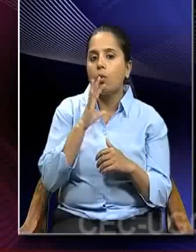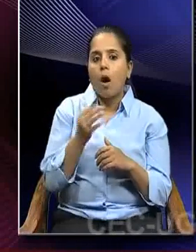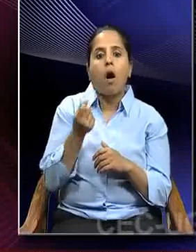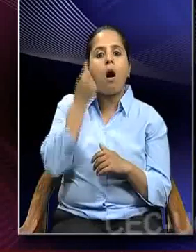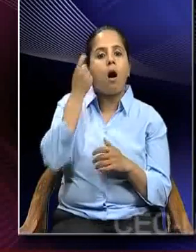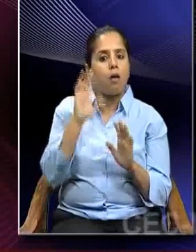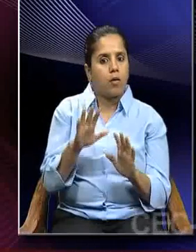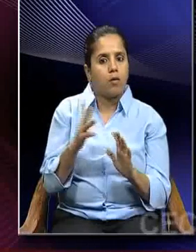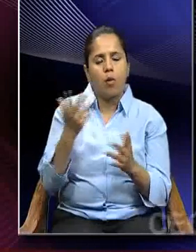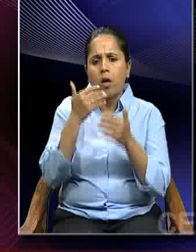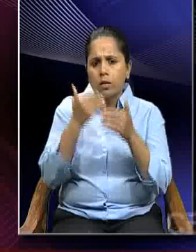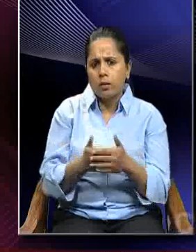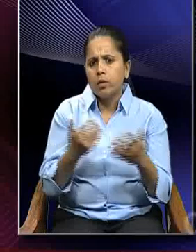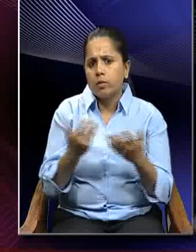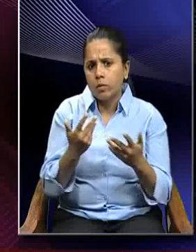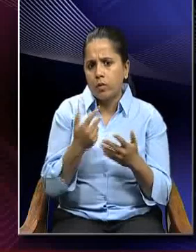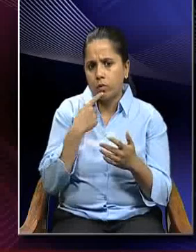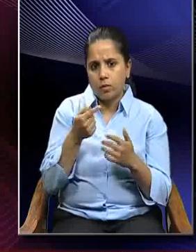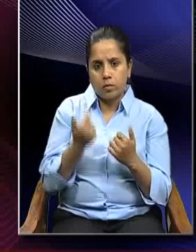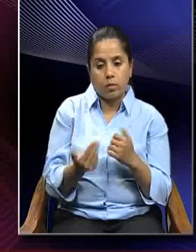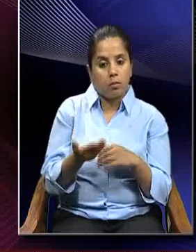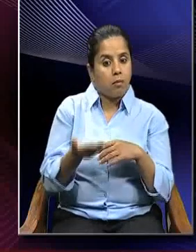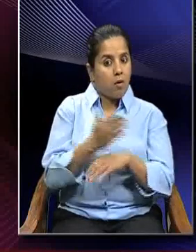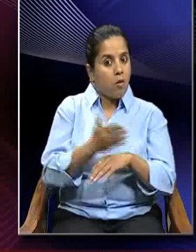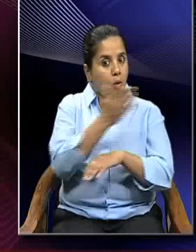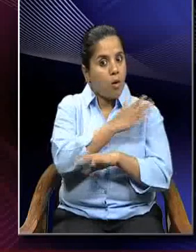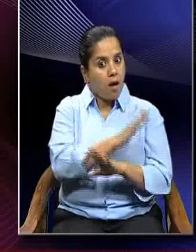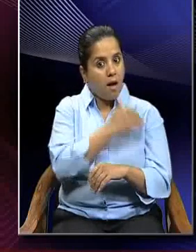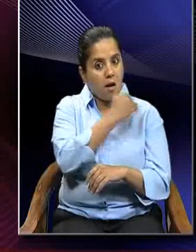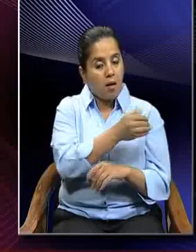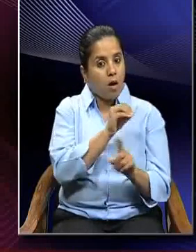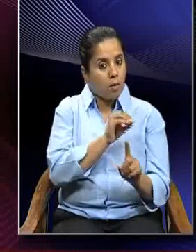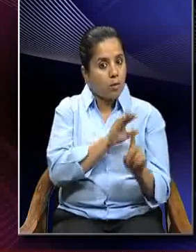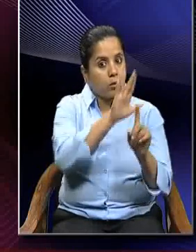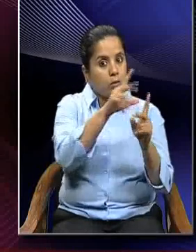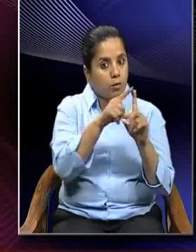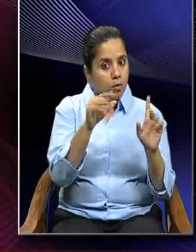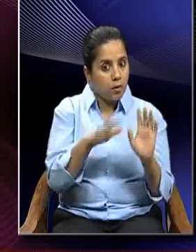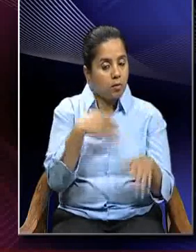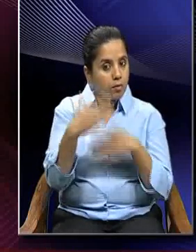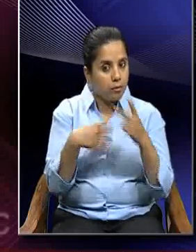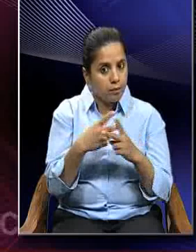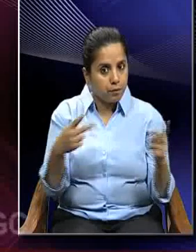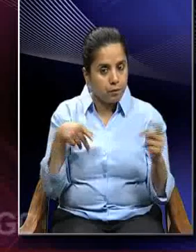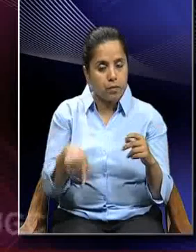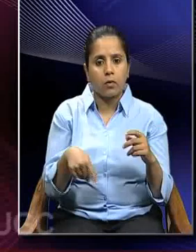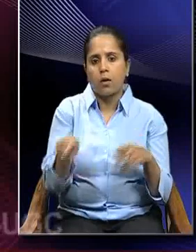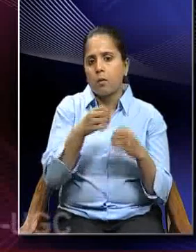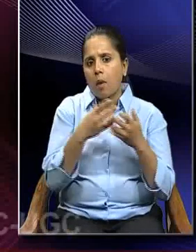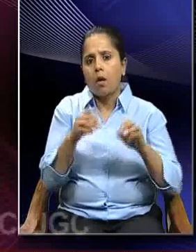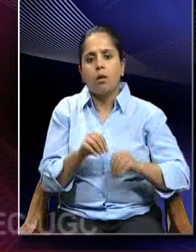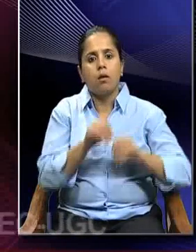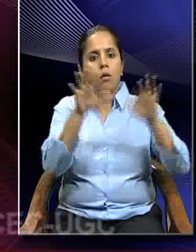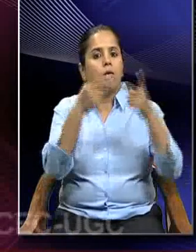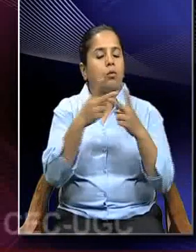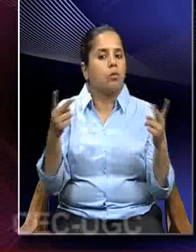that what are the limitations of the previous approaches, the established approaches, the erstwhile approaches, the